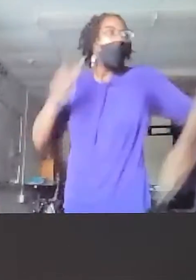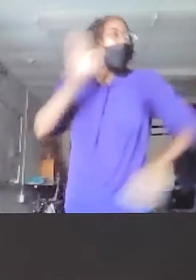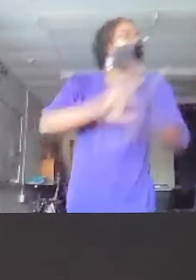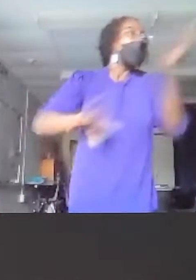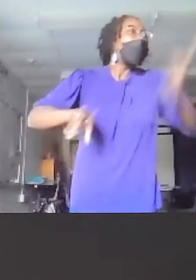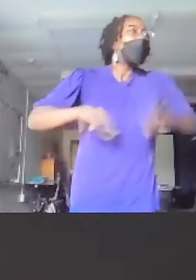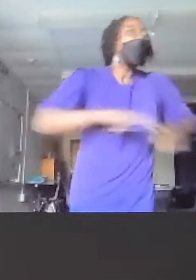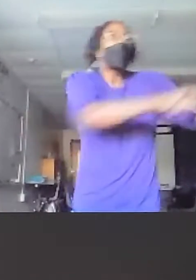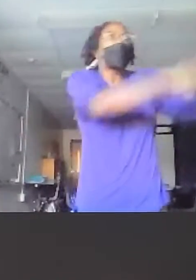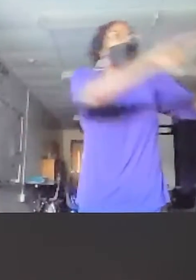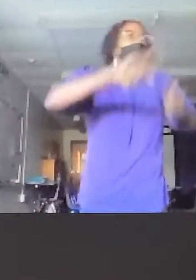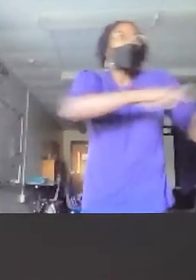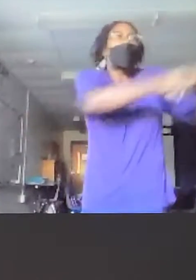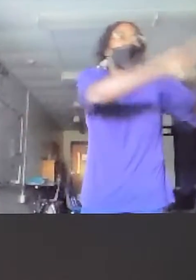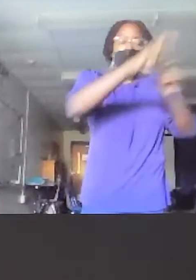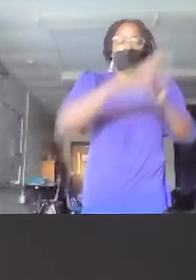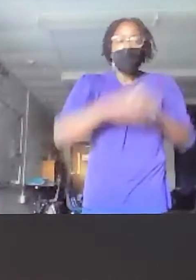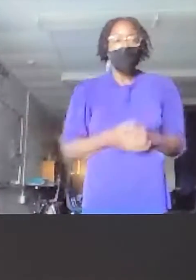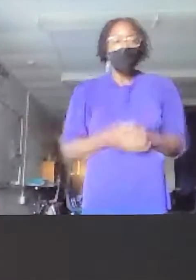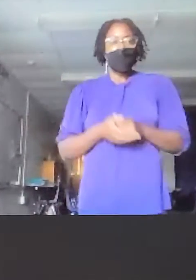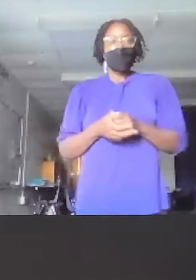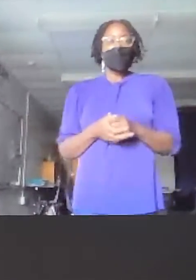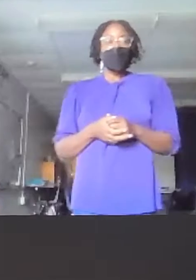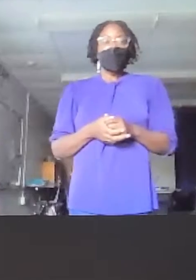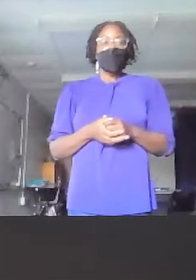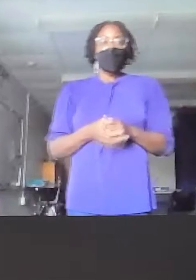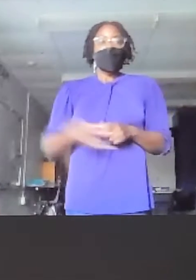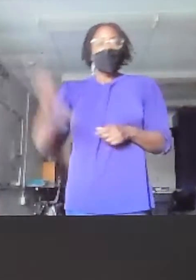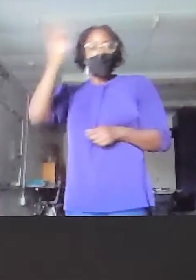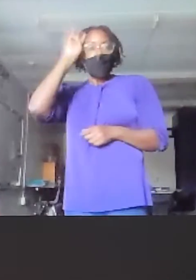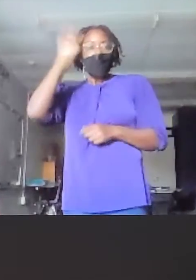mouth and took off running all over the house. Billy,